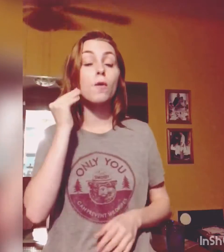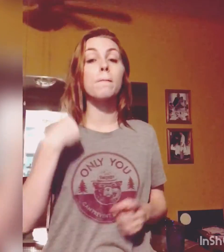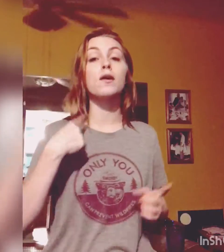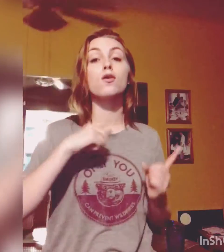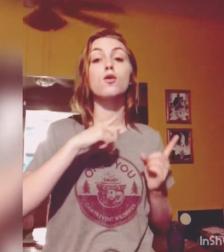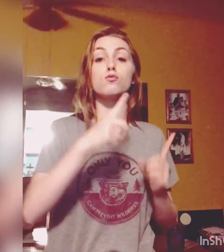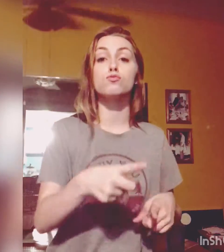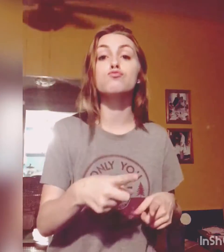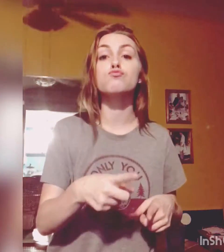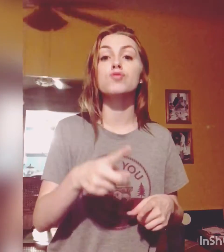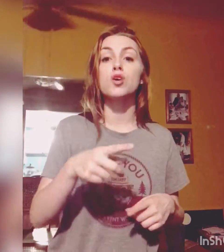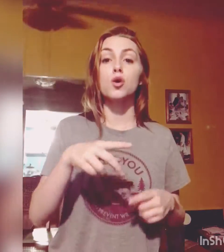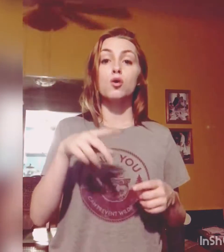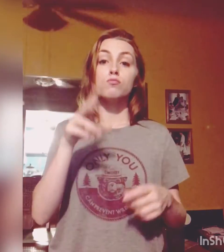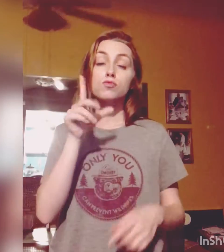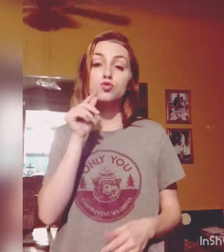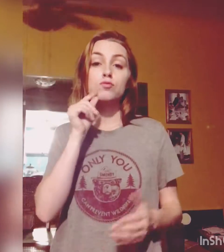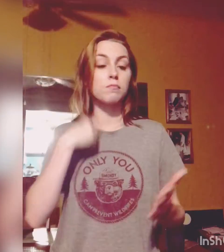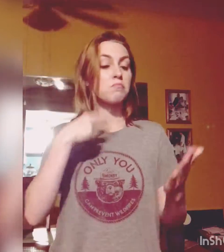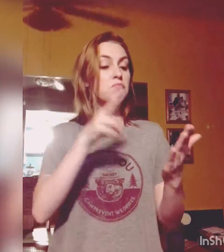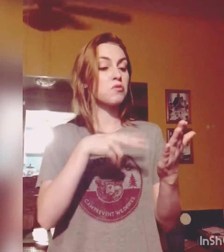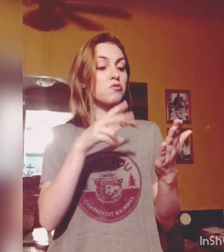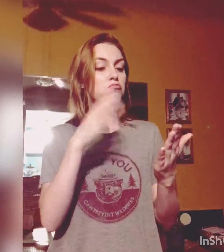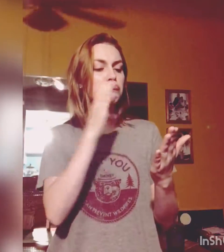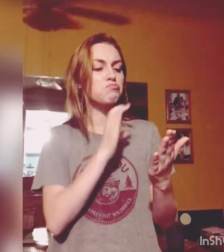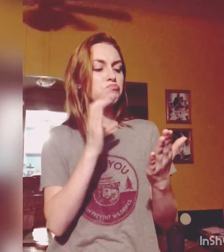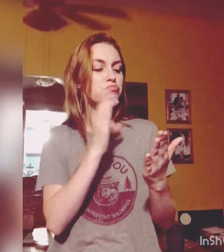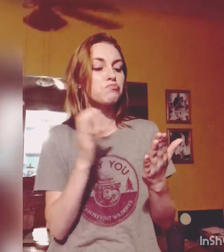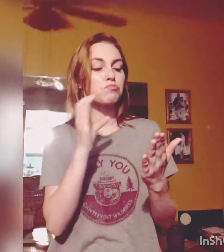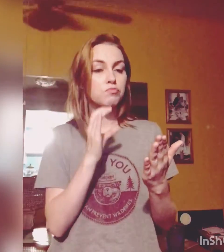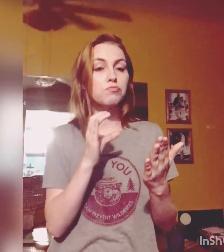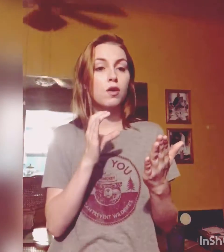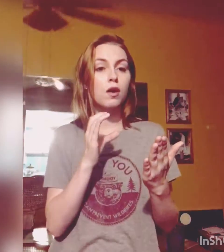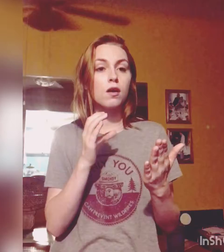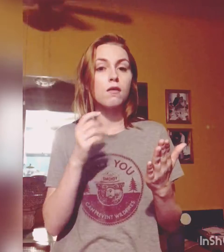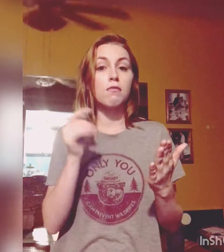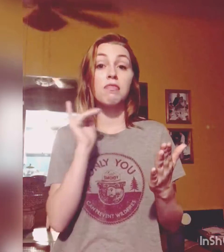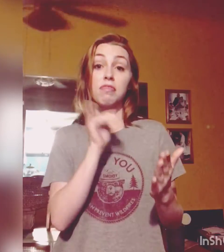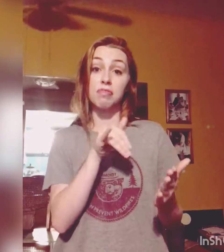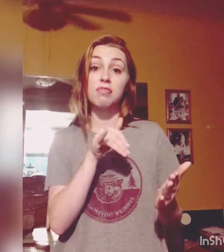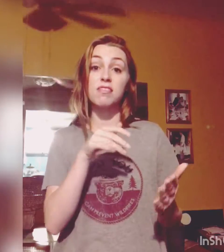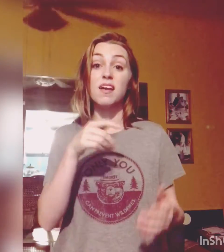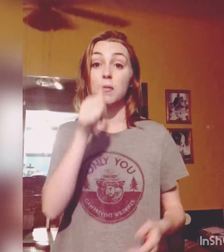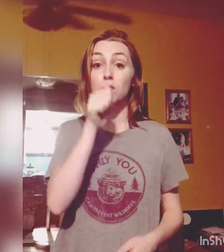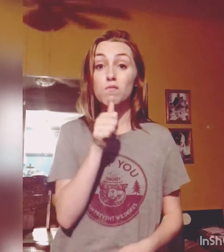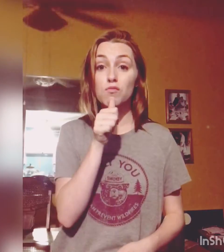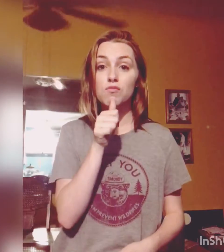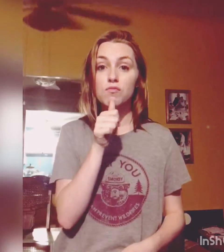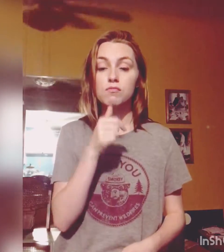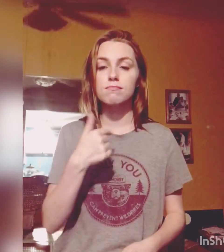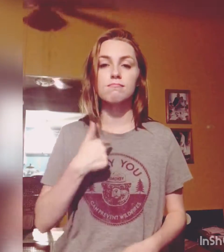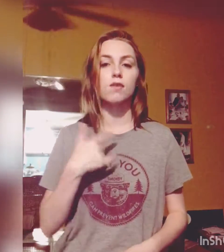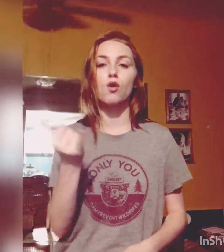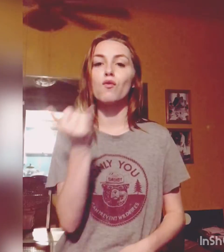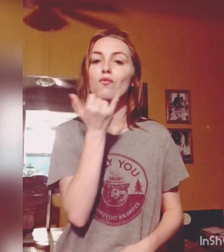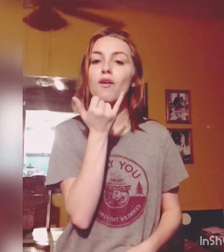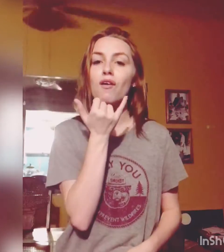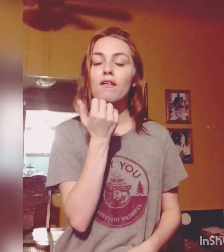my pajamas. Wrong. Everything we blog, everything we tweet, and everything